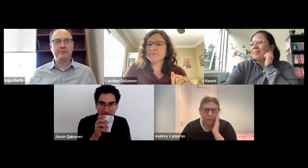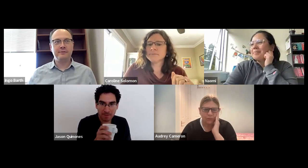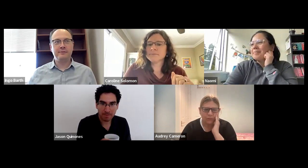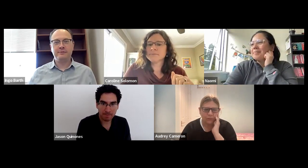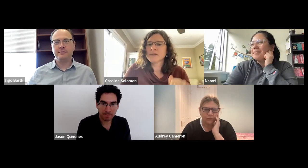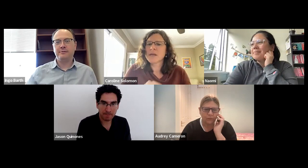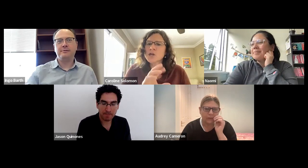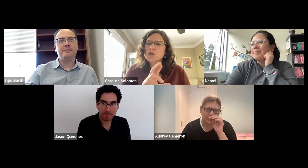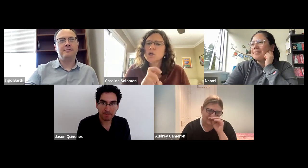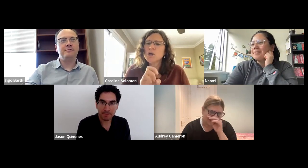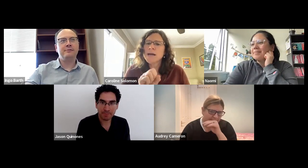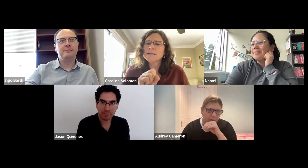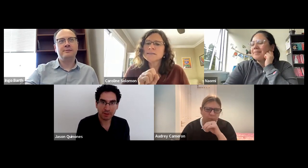And then Daniel Lundberg.